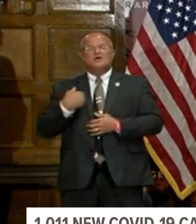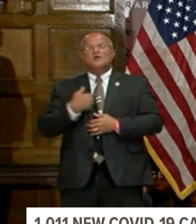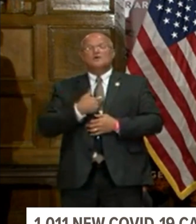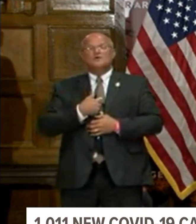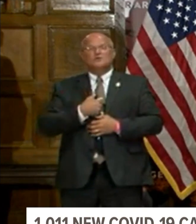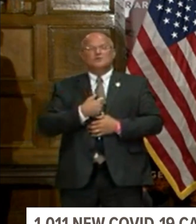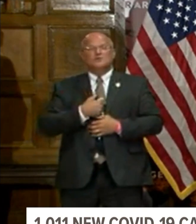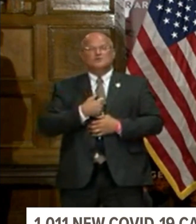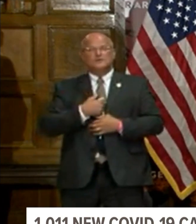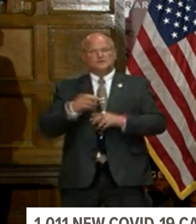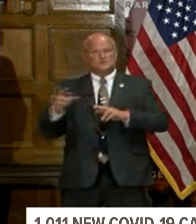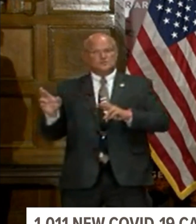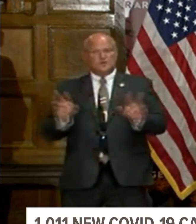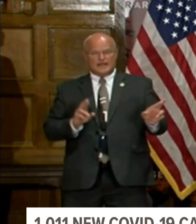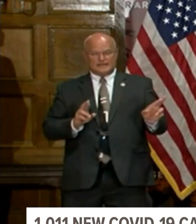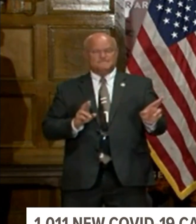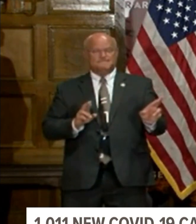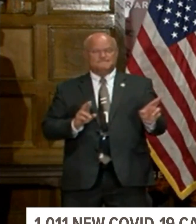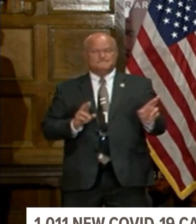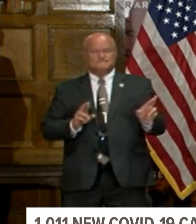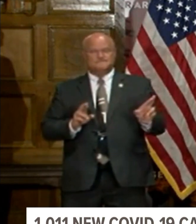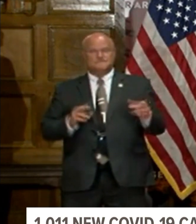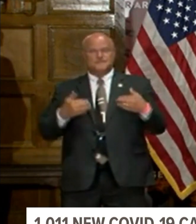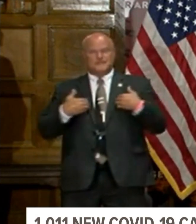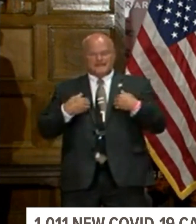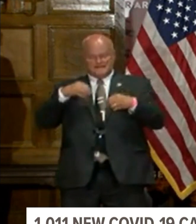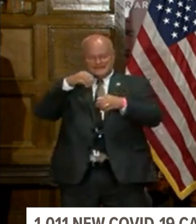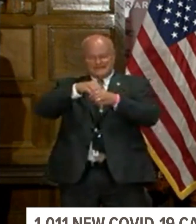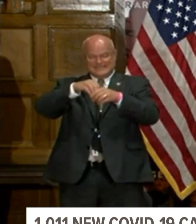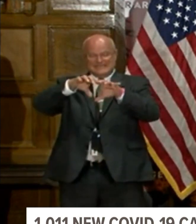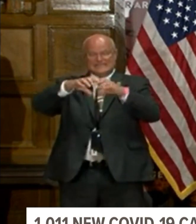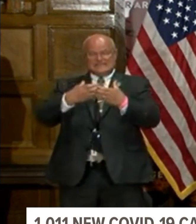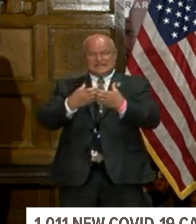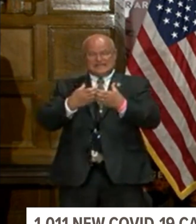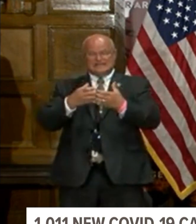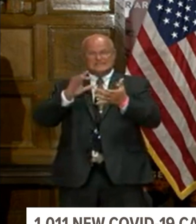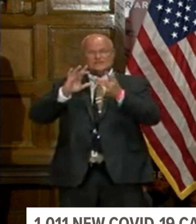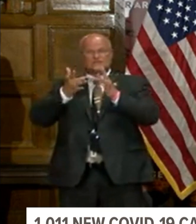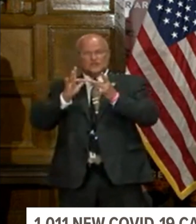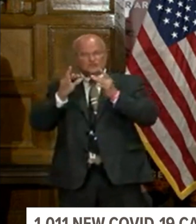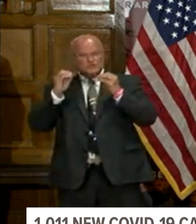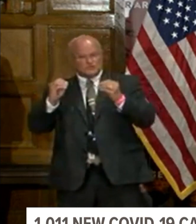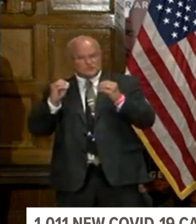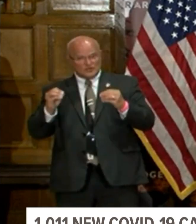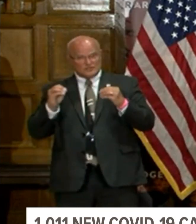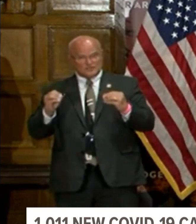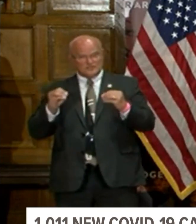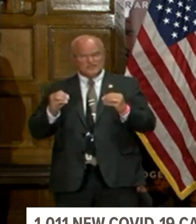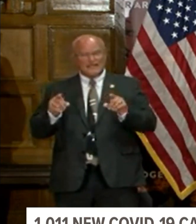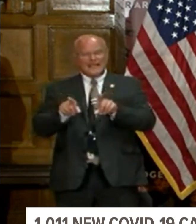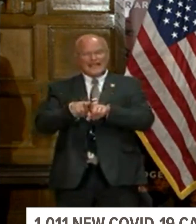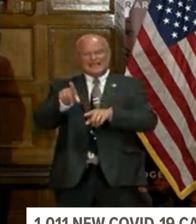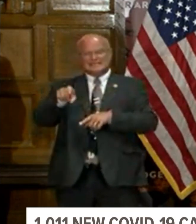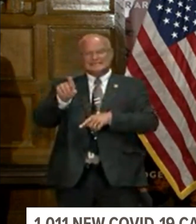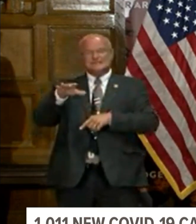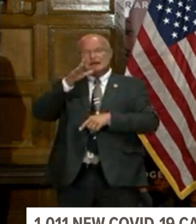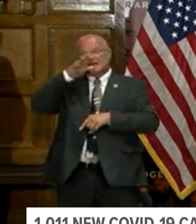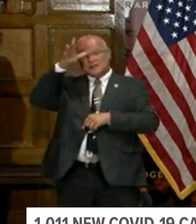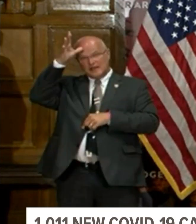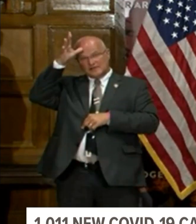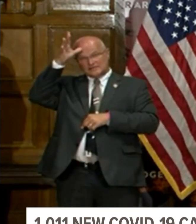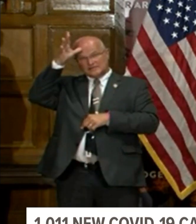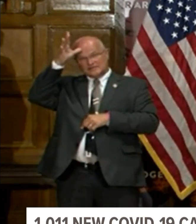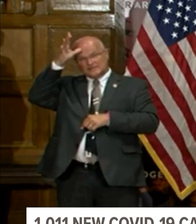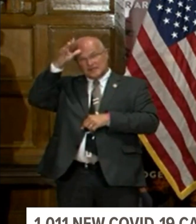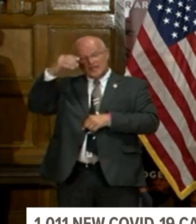are ready to offer in-class instruction, virtual instruction as needed by parents and